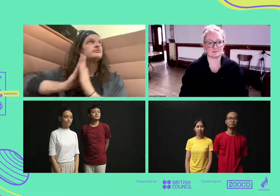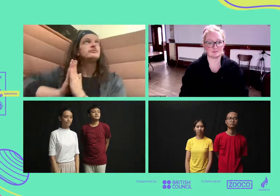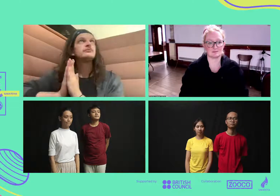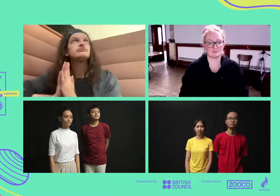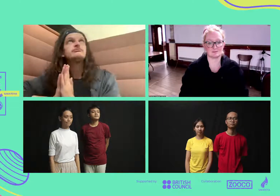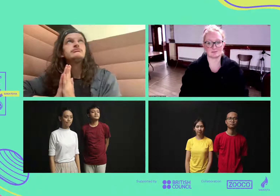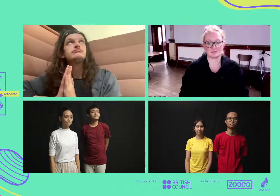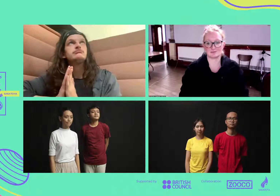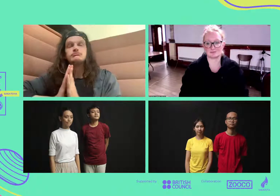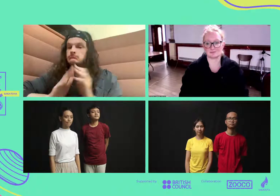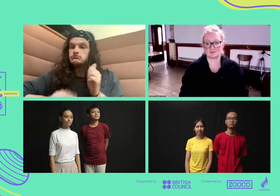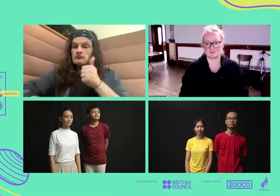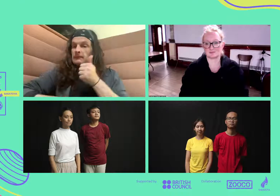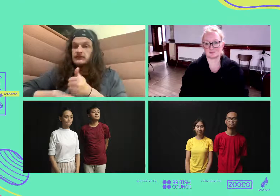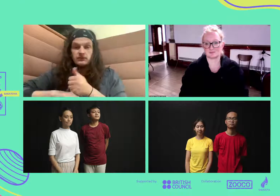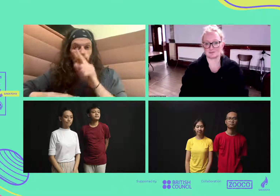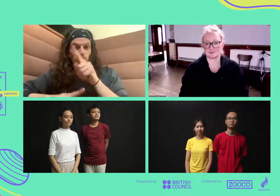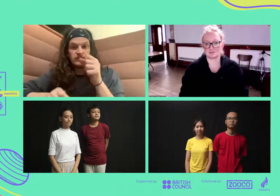interpreter's voice.